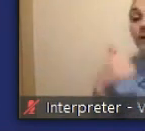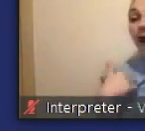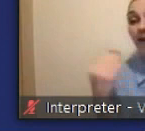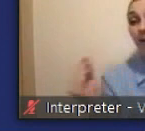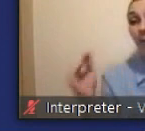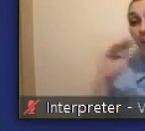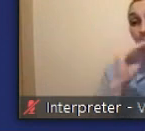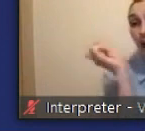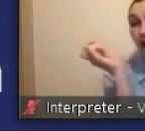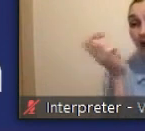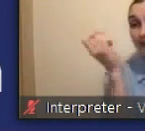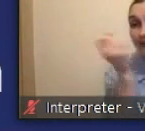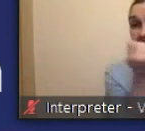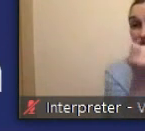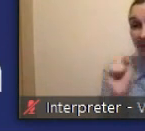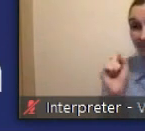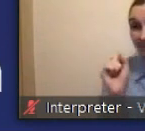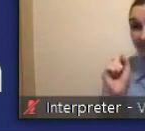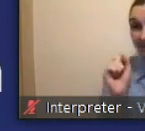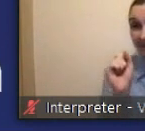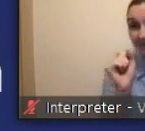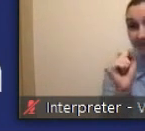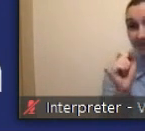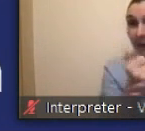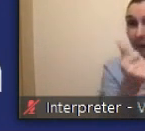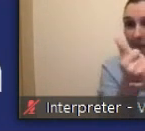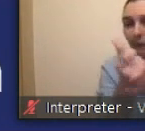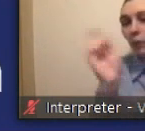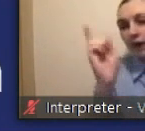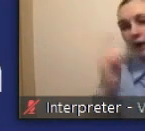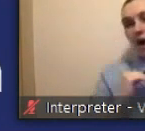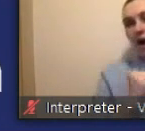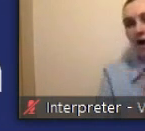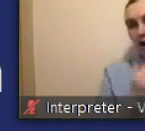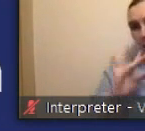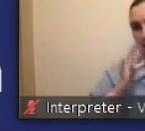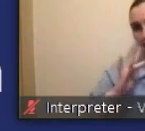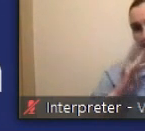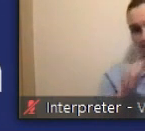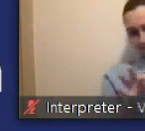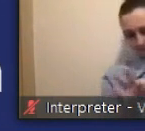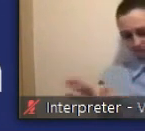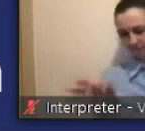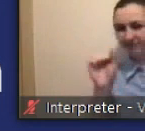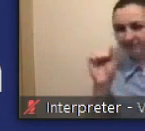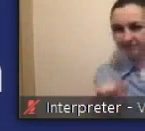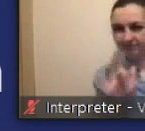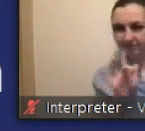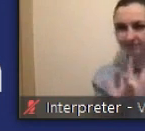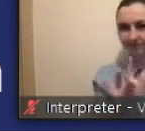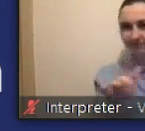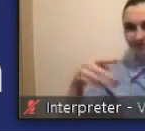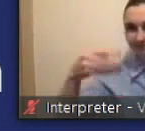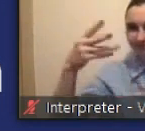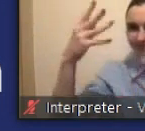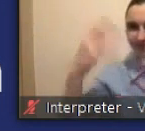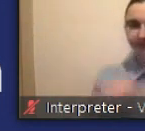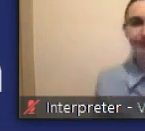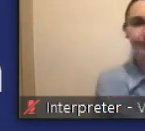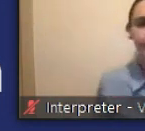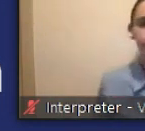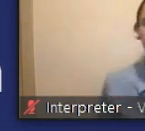Next slide, please. This is the season for boosters. The mRNA vaccine is a